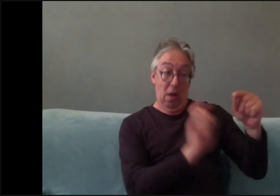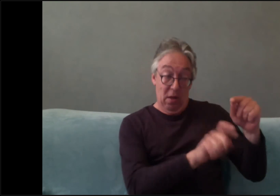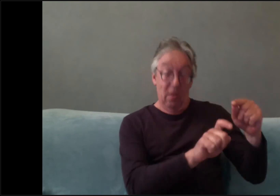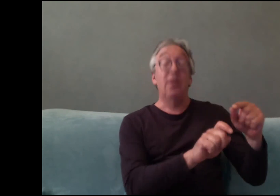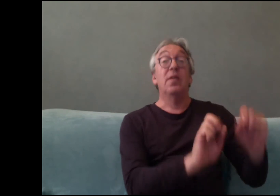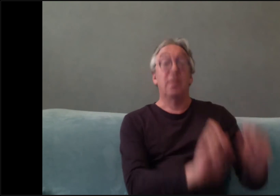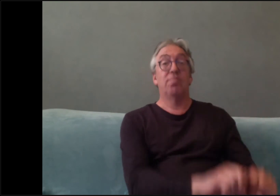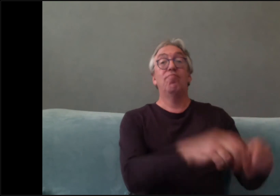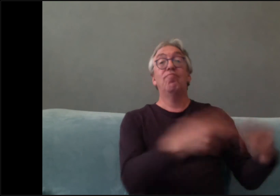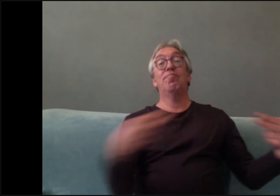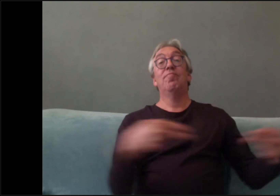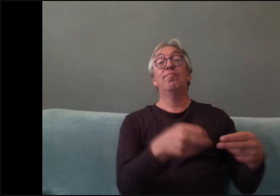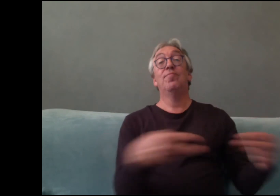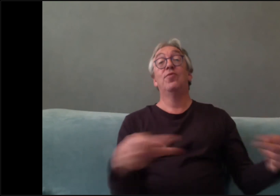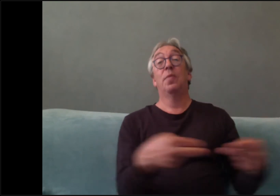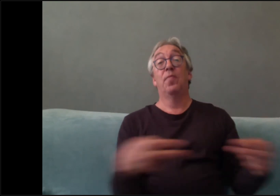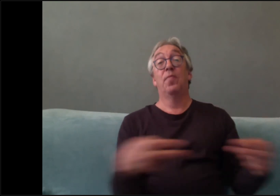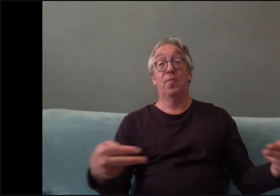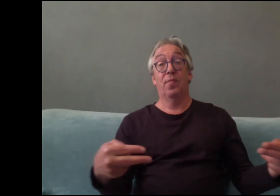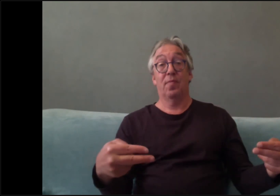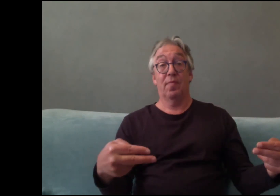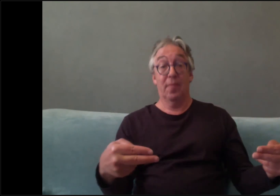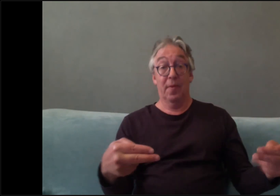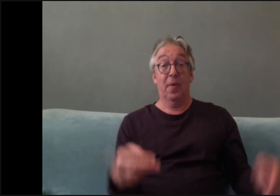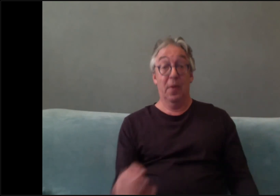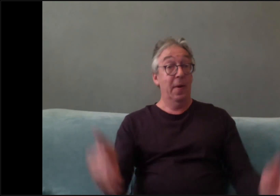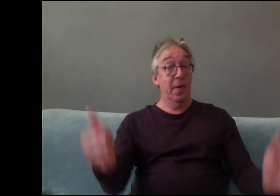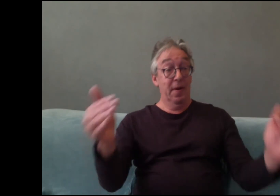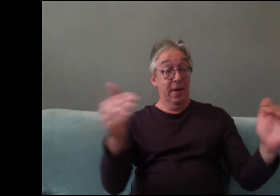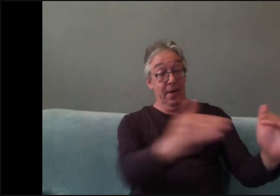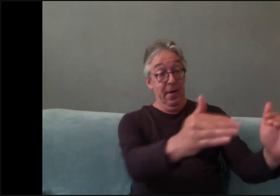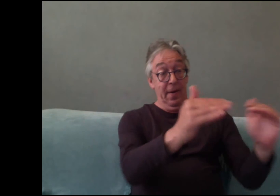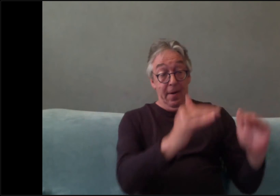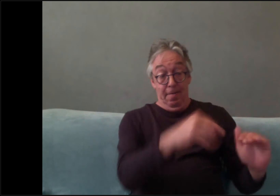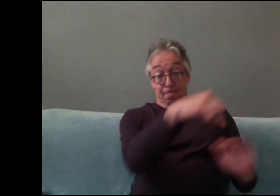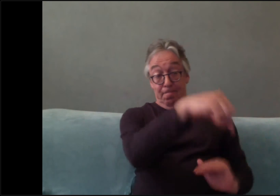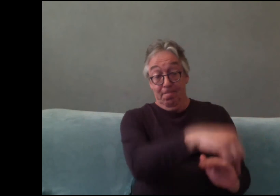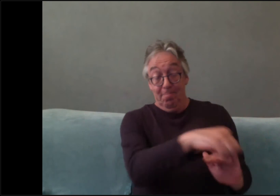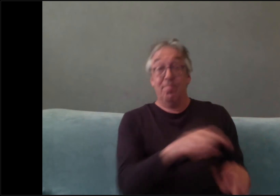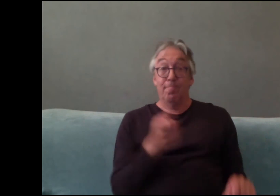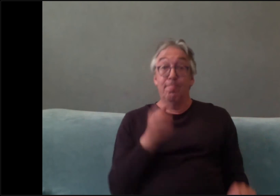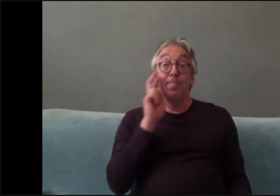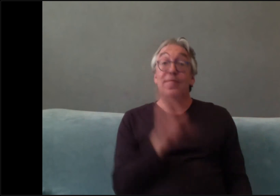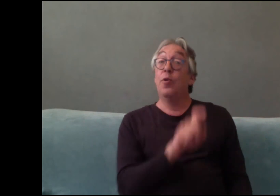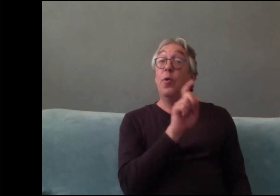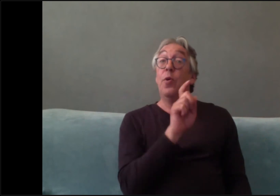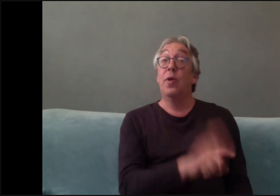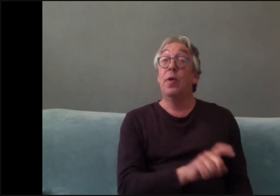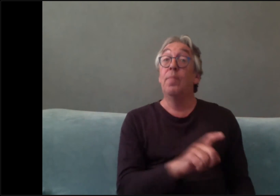to our new EDF publication on poverty and social exclusion. We have one link which is